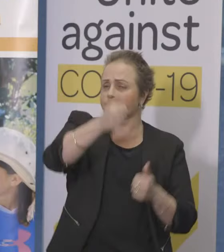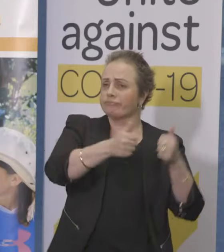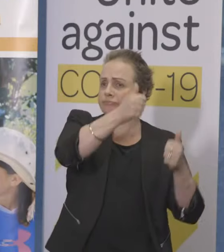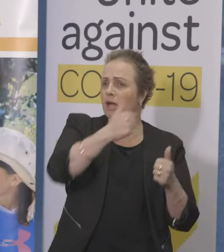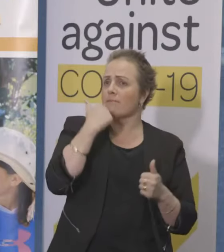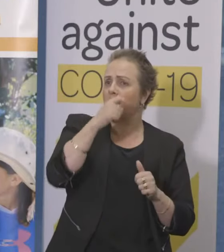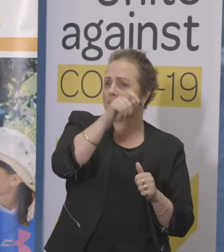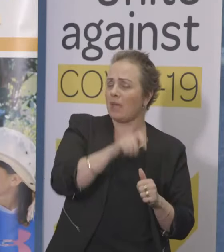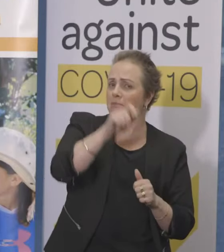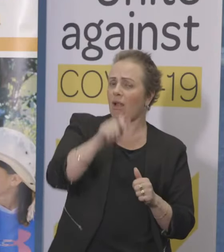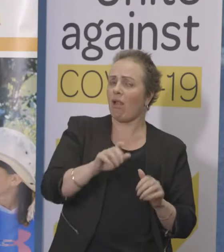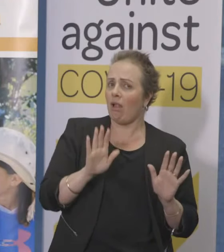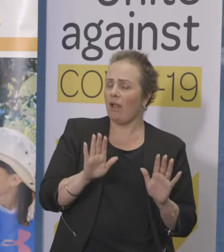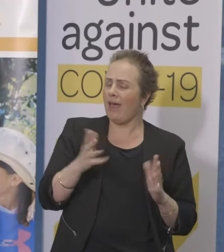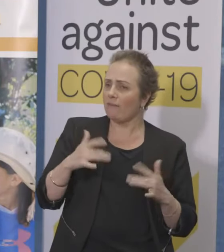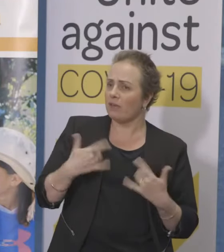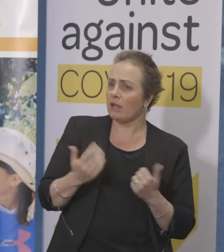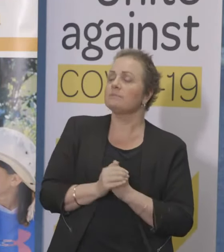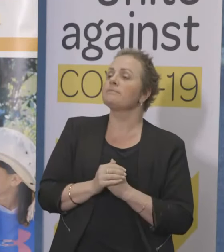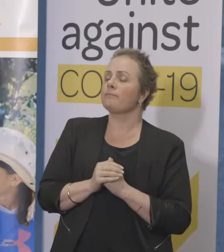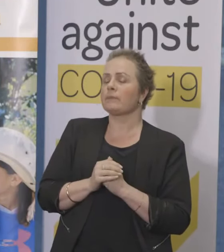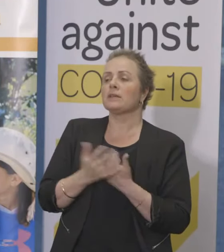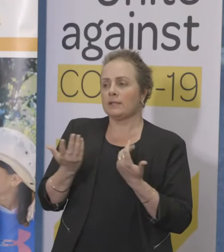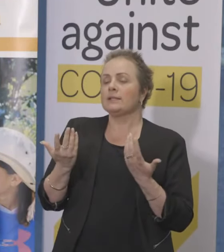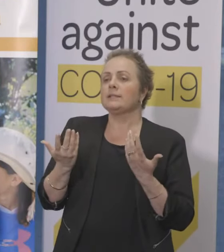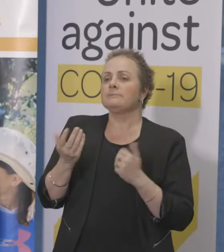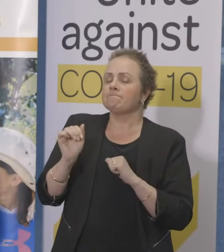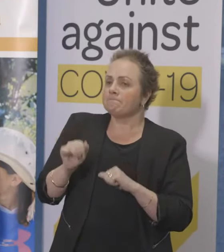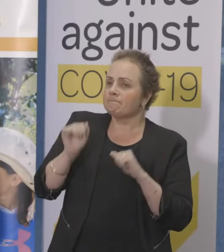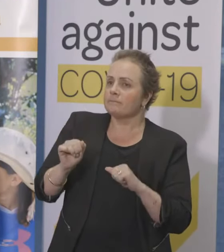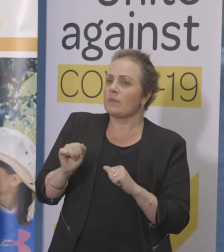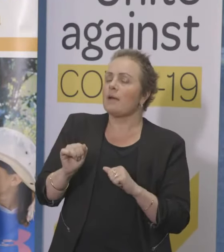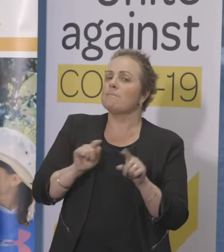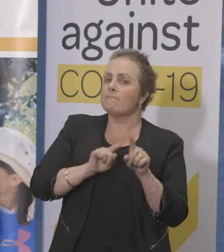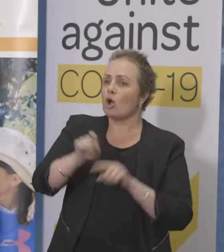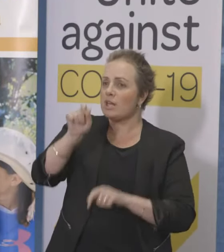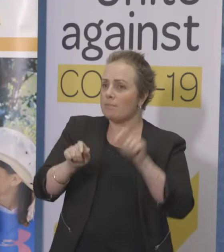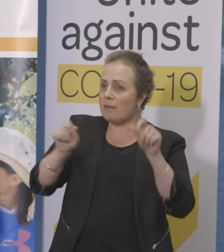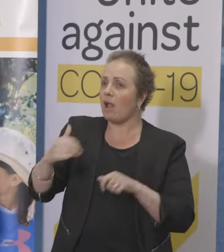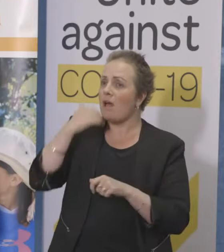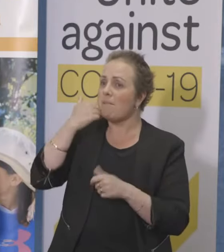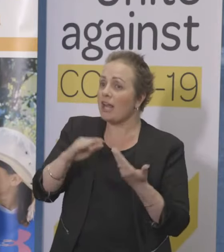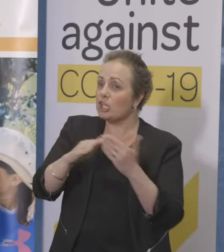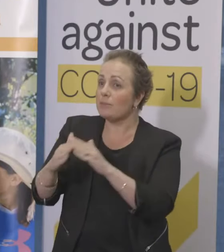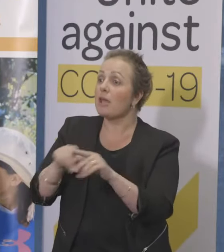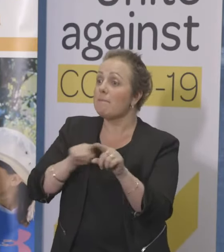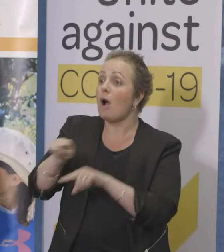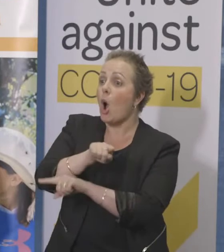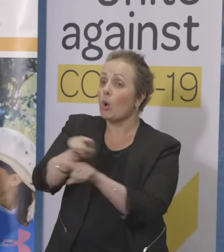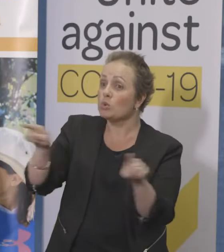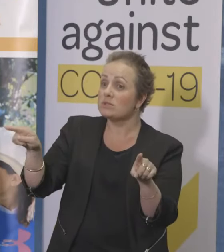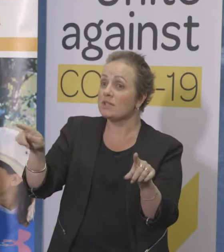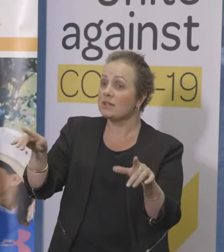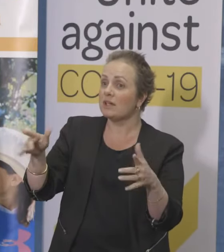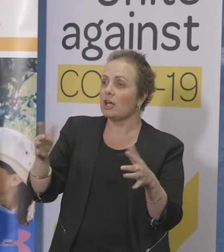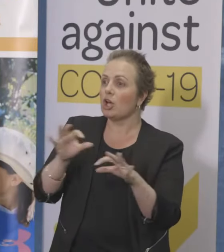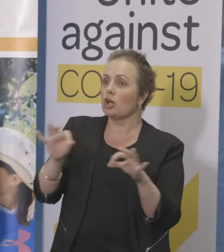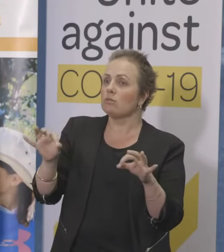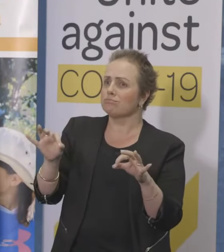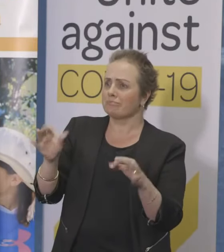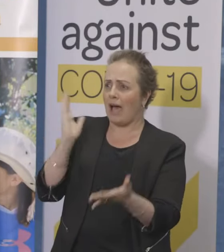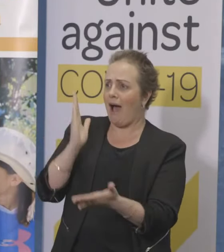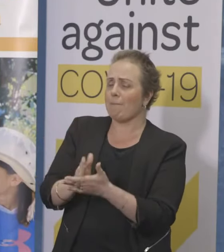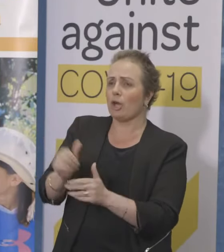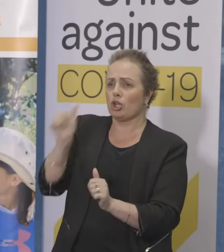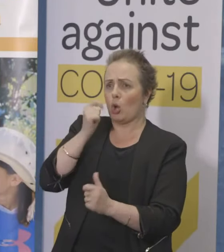think a couple of comments there. First of all, I think that many, if not most people in the Māori community are not just convinced